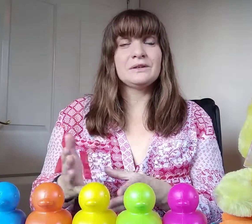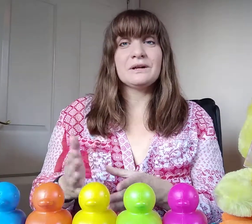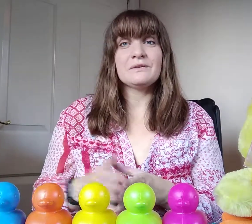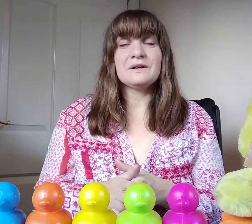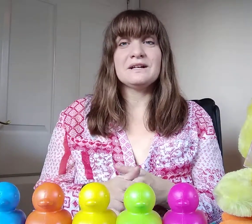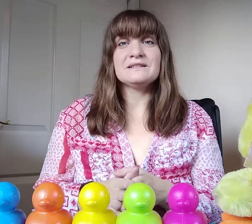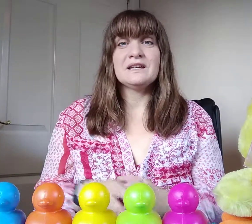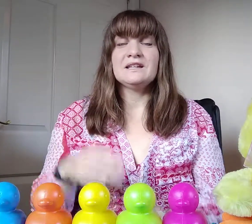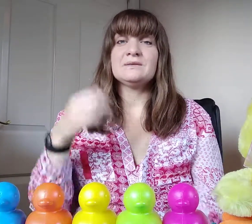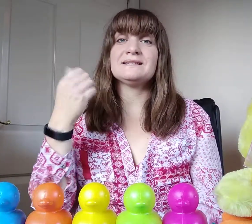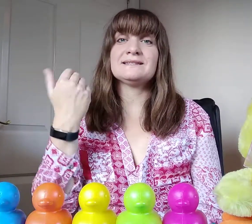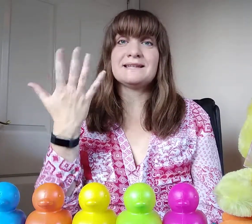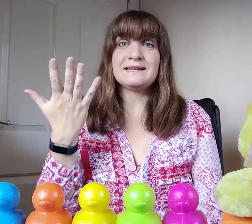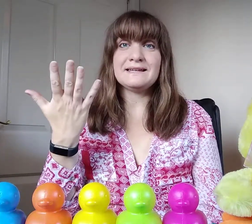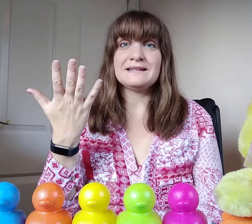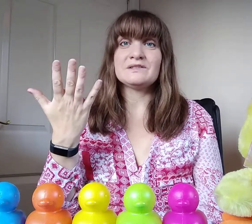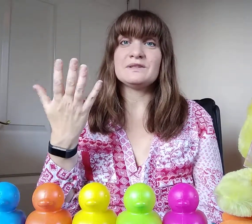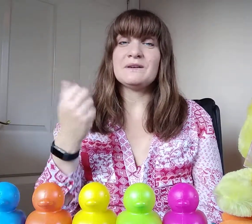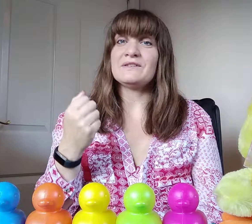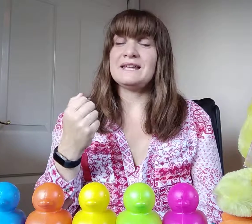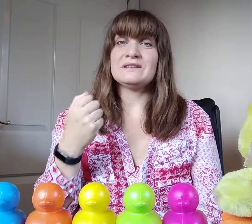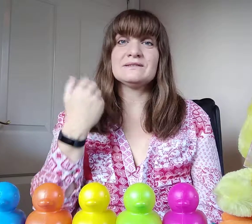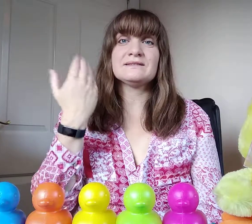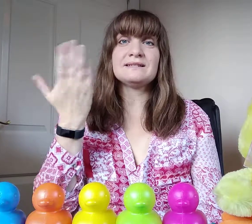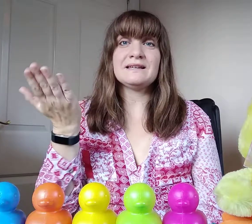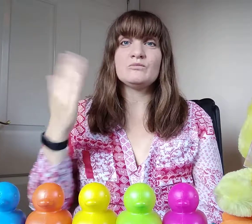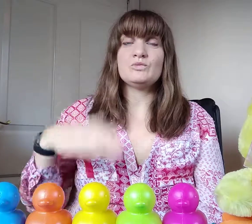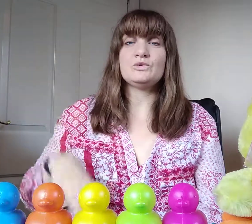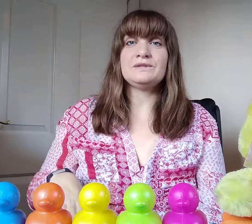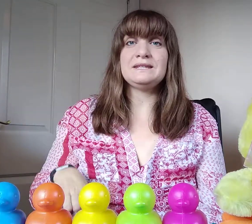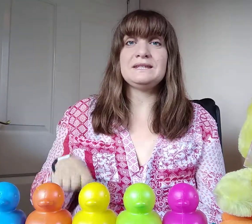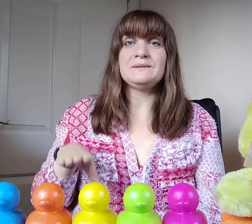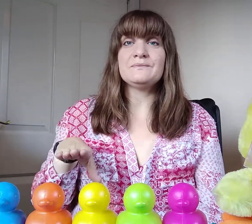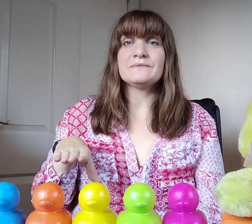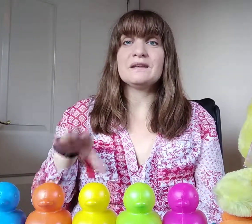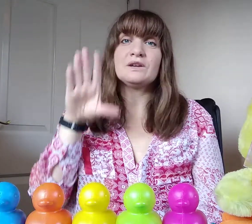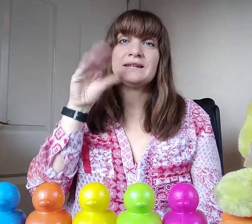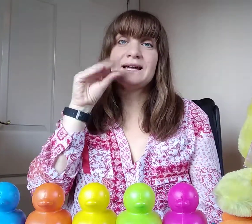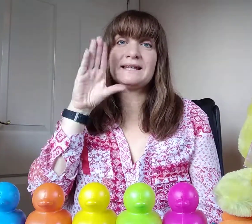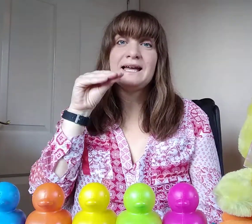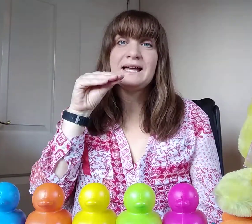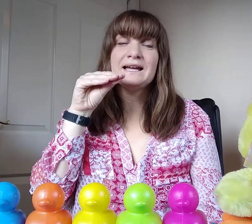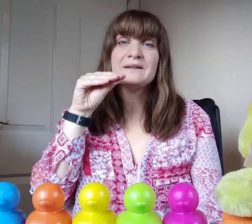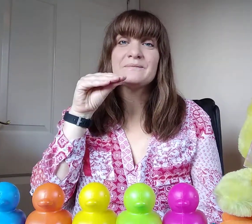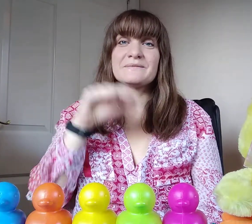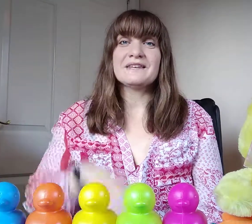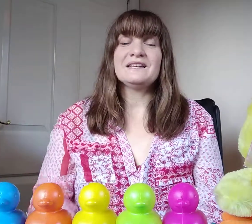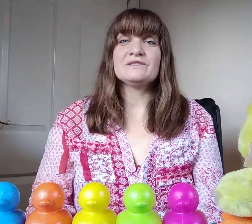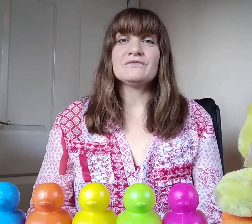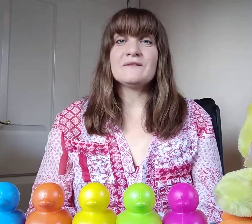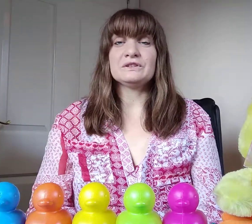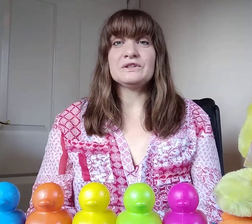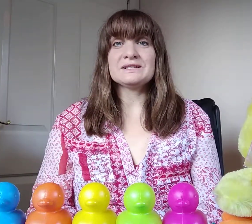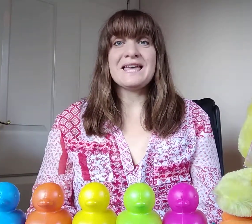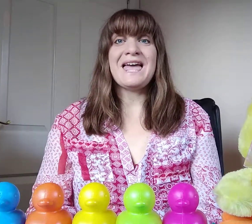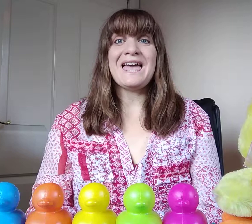by other words. So it's cinq, so it's a bit of a nasal. Cinq petits canards. It's 5 little ducks.